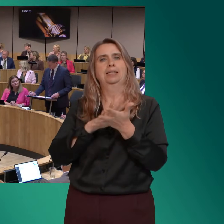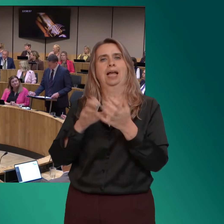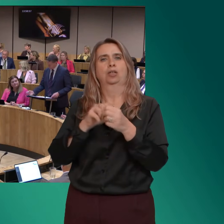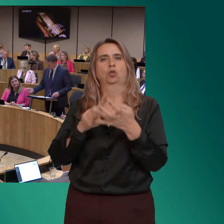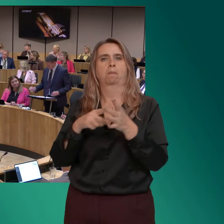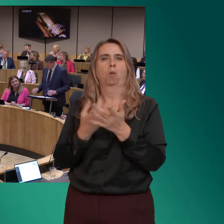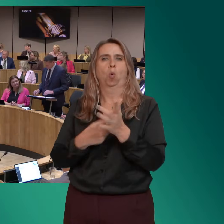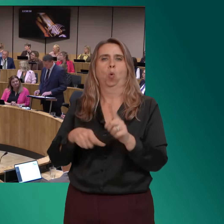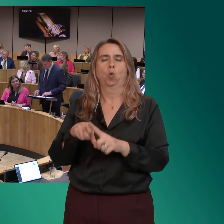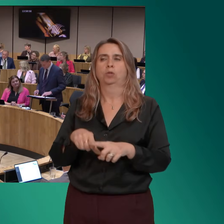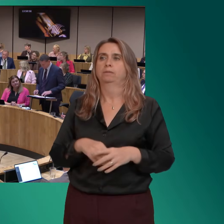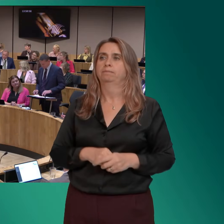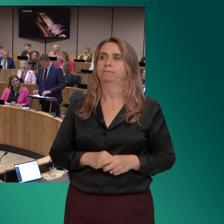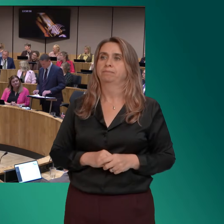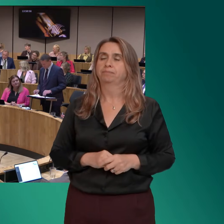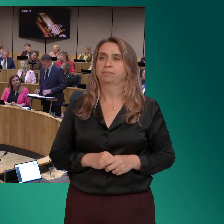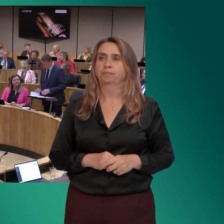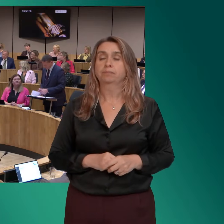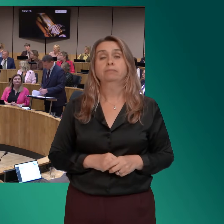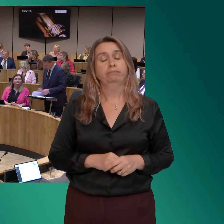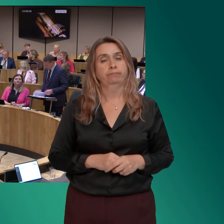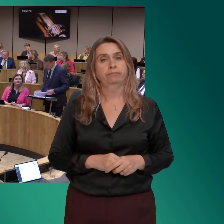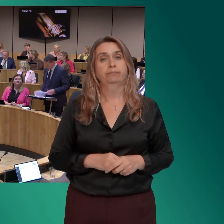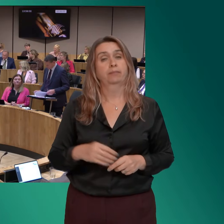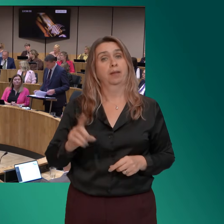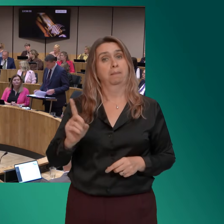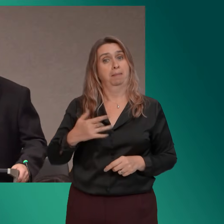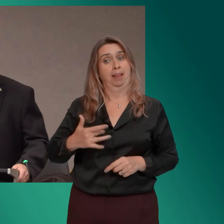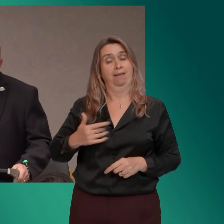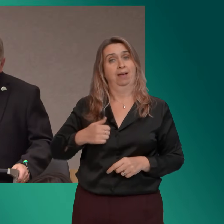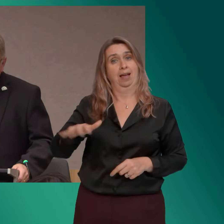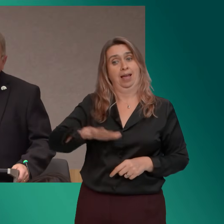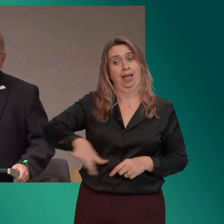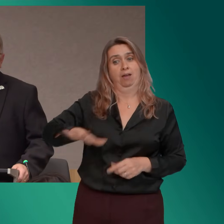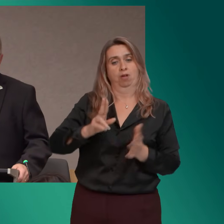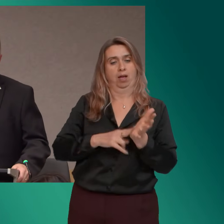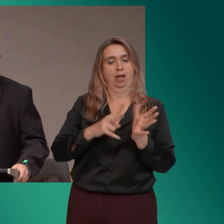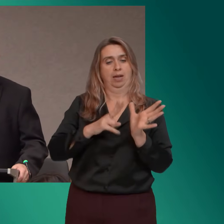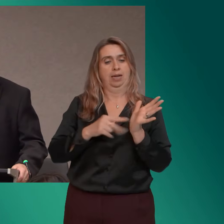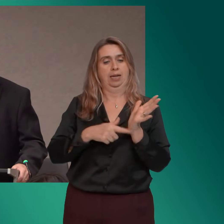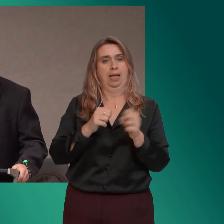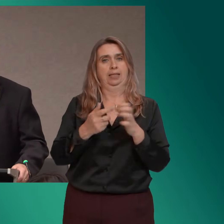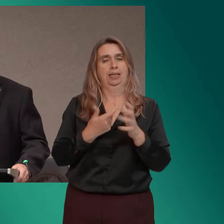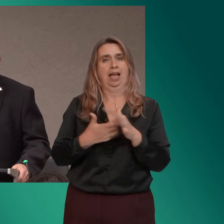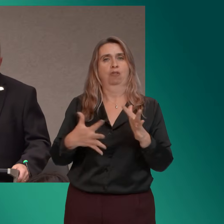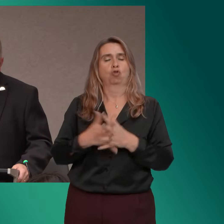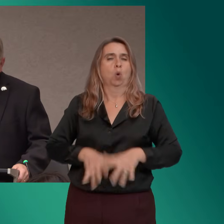Diolch, First Minister. The homes of my constituents in Nantgarw were devastated